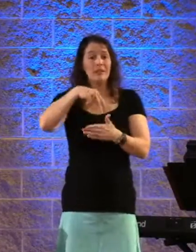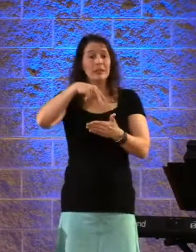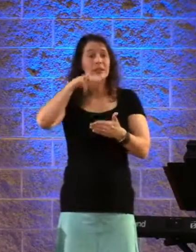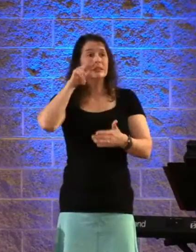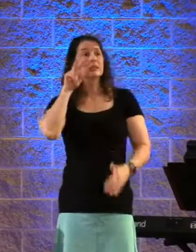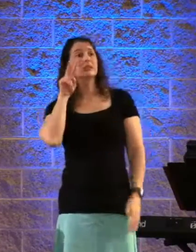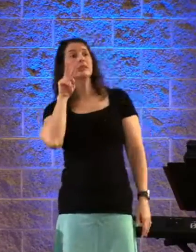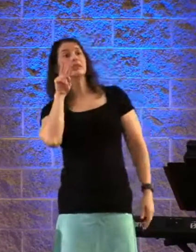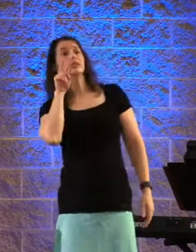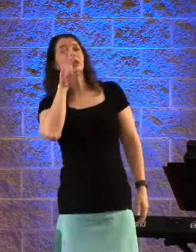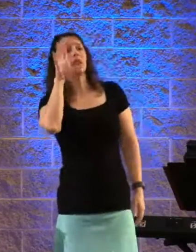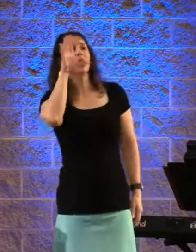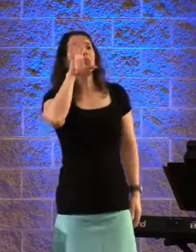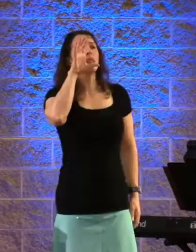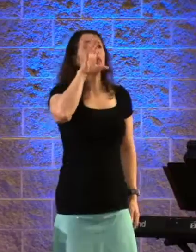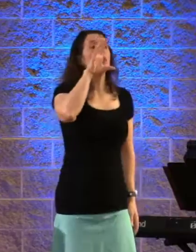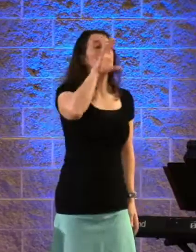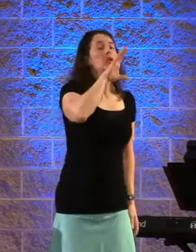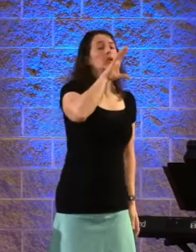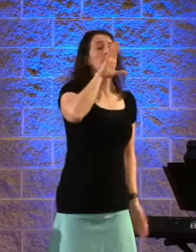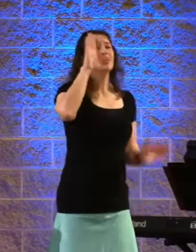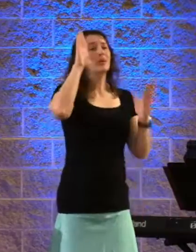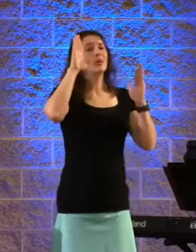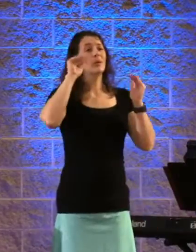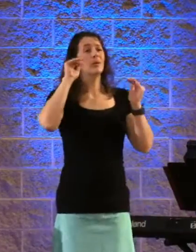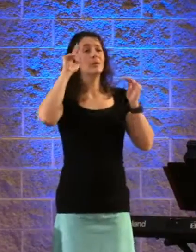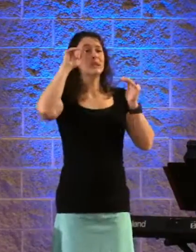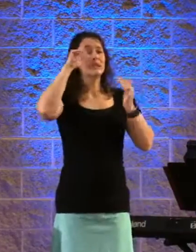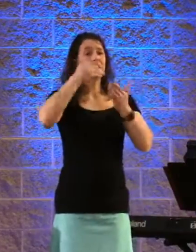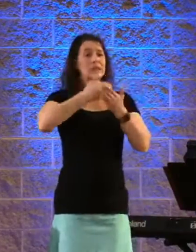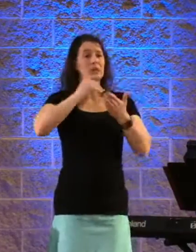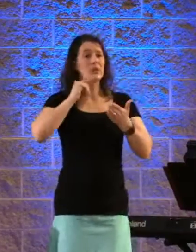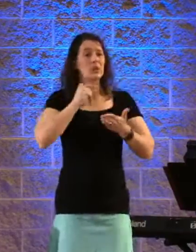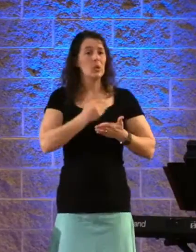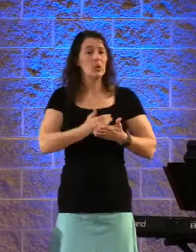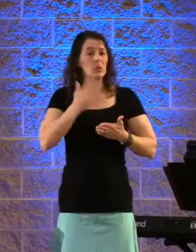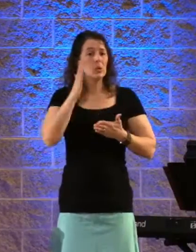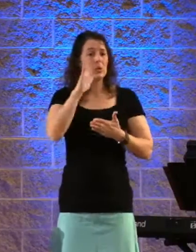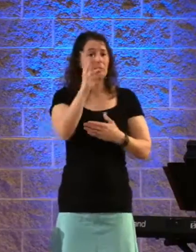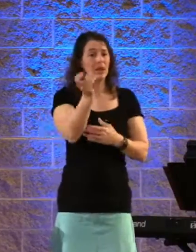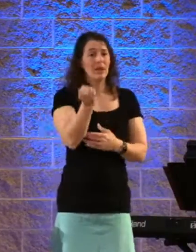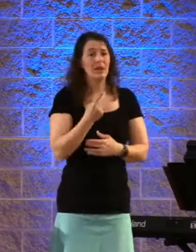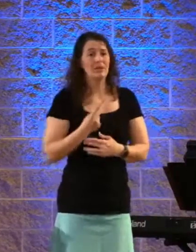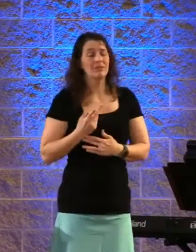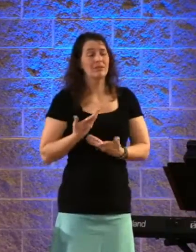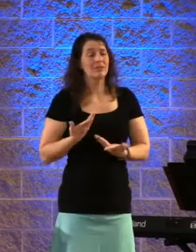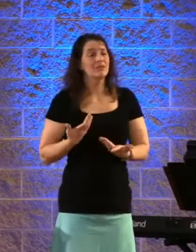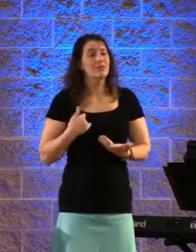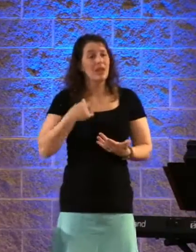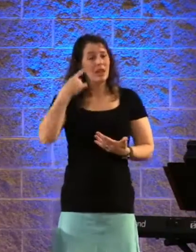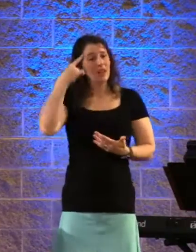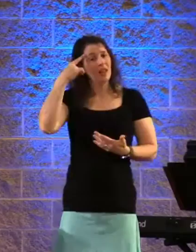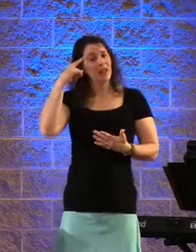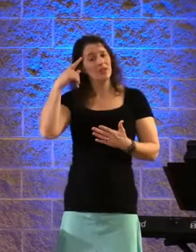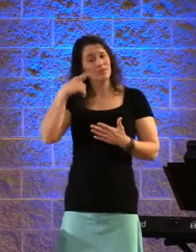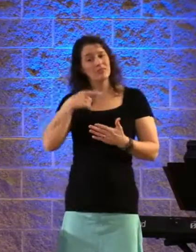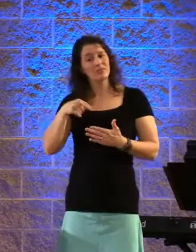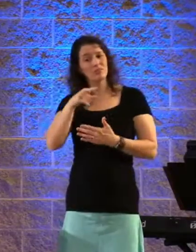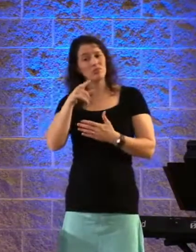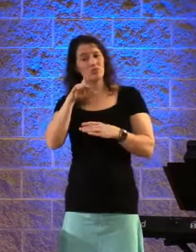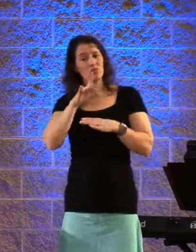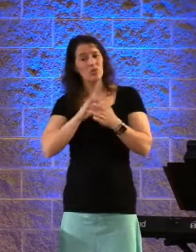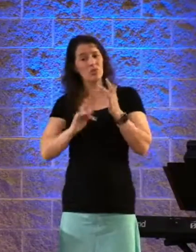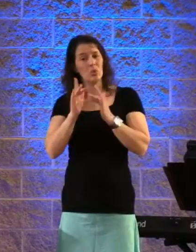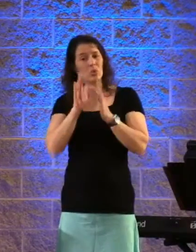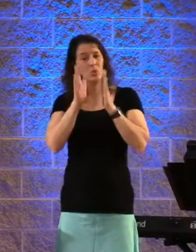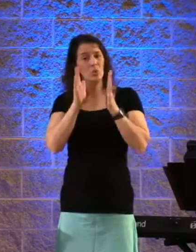the horizon, just hoping that his son or his daughter would return. And I think that those of us in the Christian church